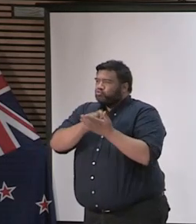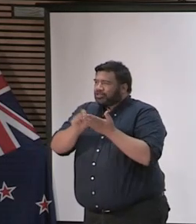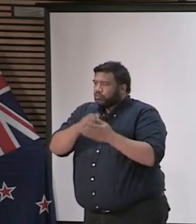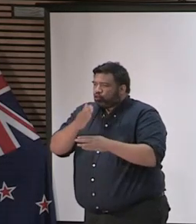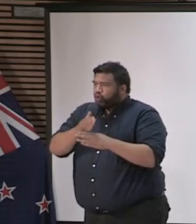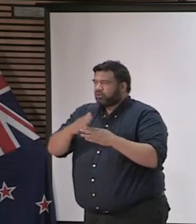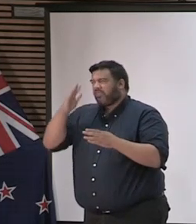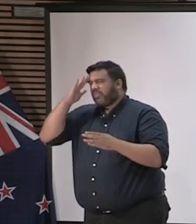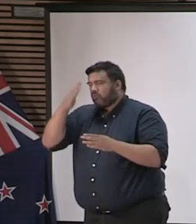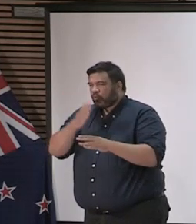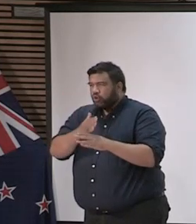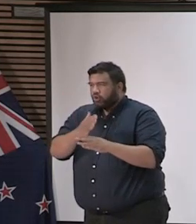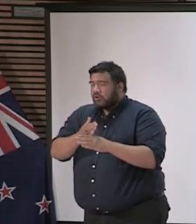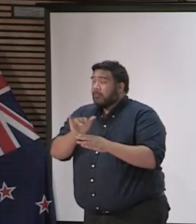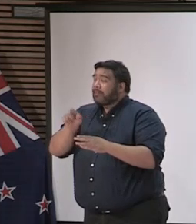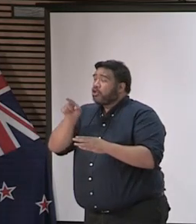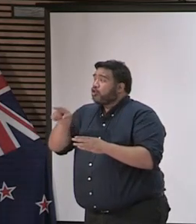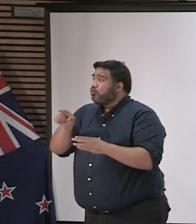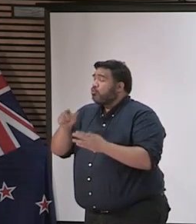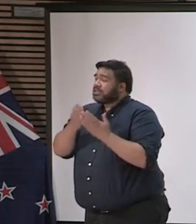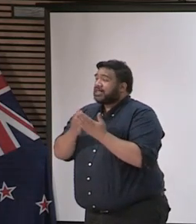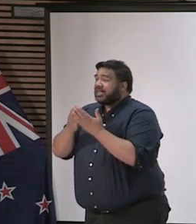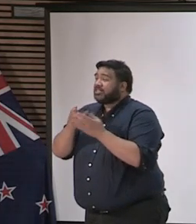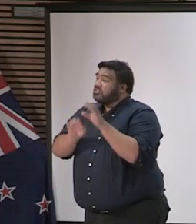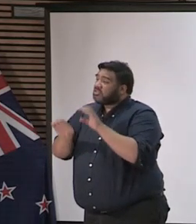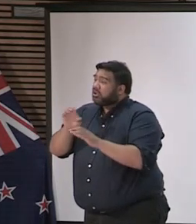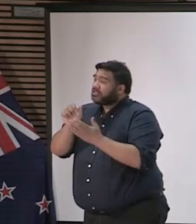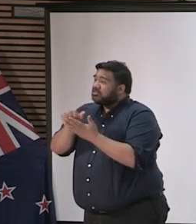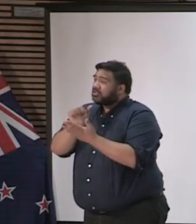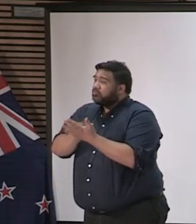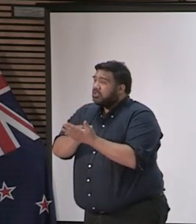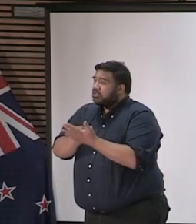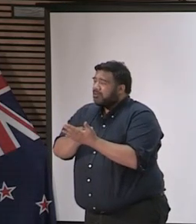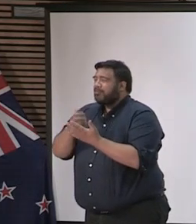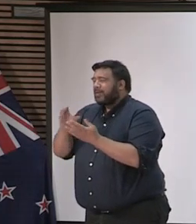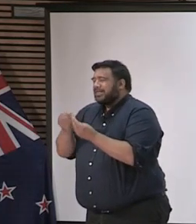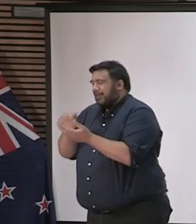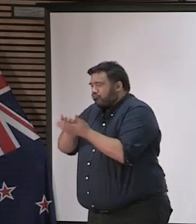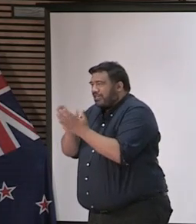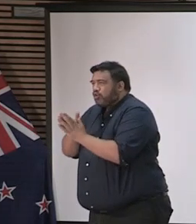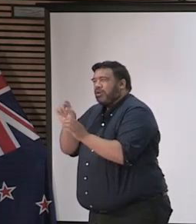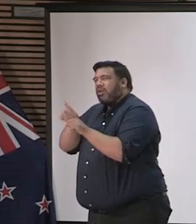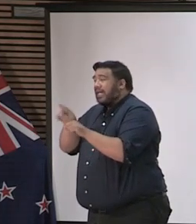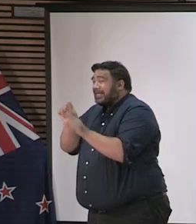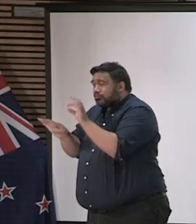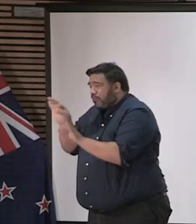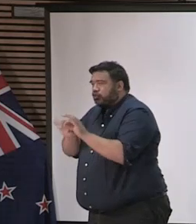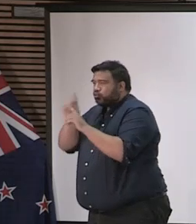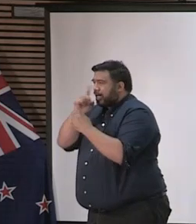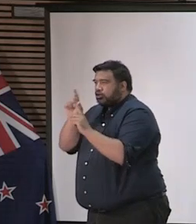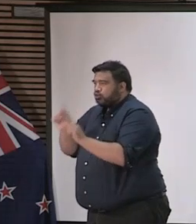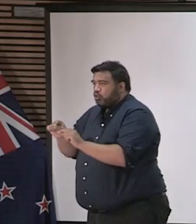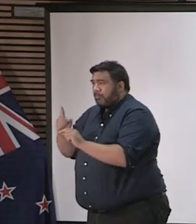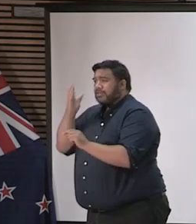limitations to, if you're doing a science subject, for example, to some of the practical exercises you might not be able to do from home. But I know that schools are working very hard to slide that